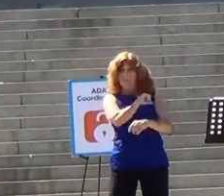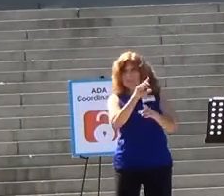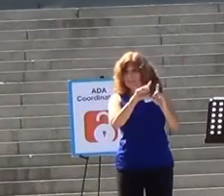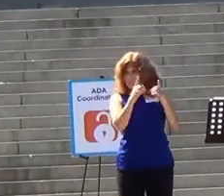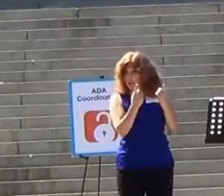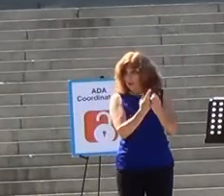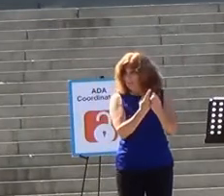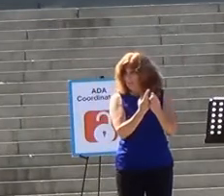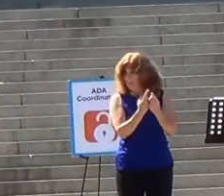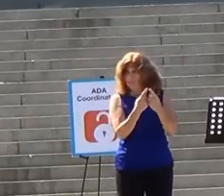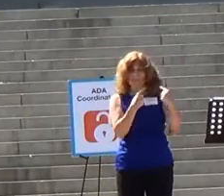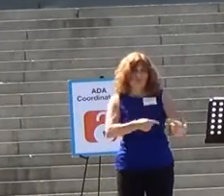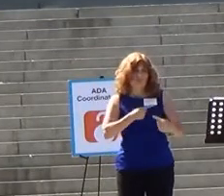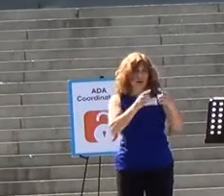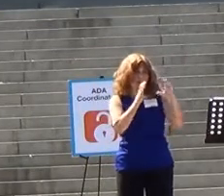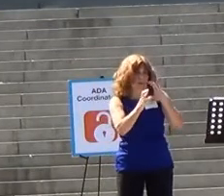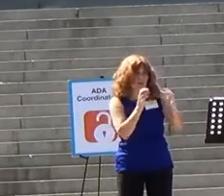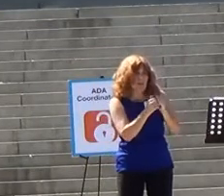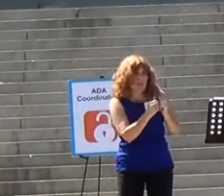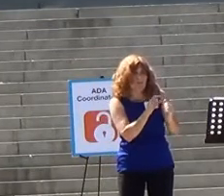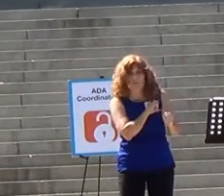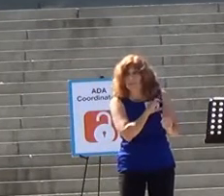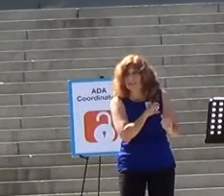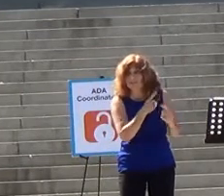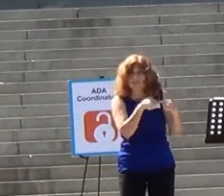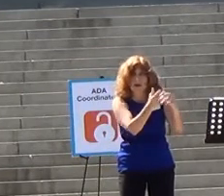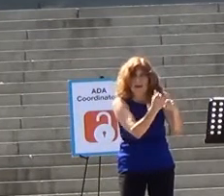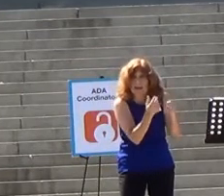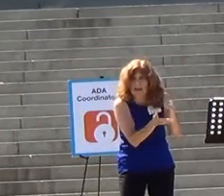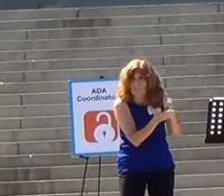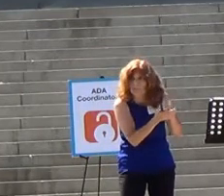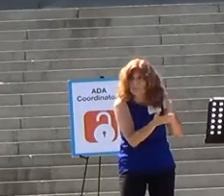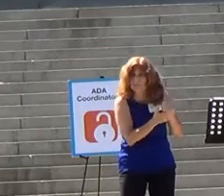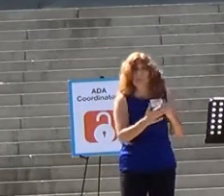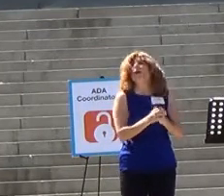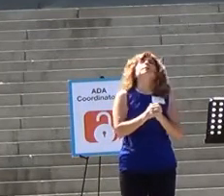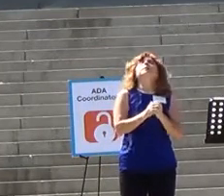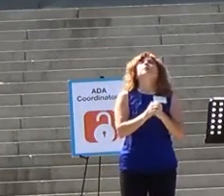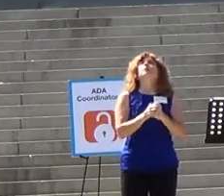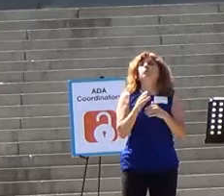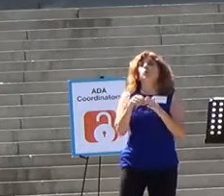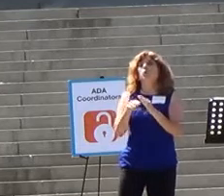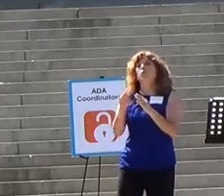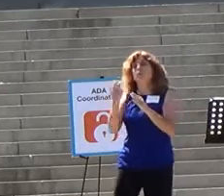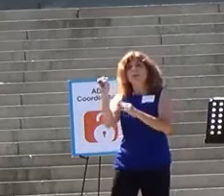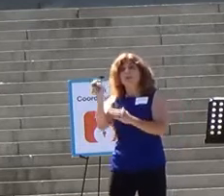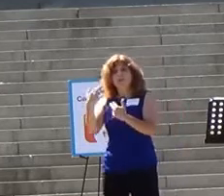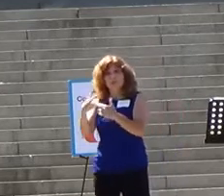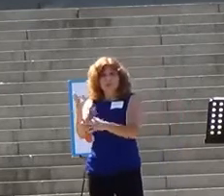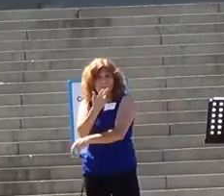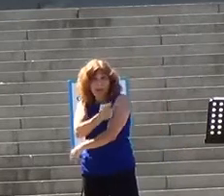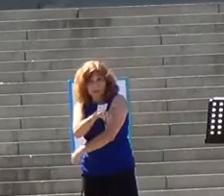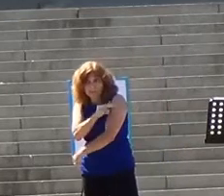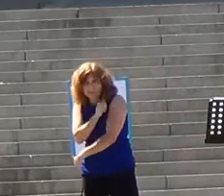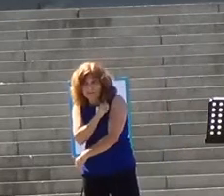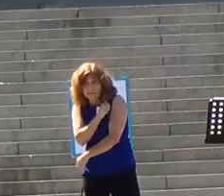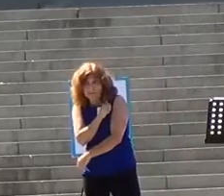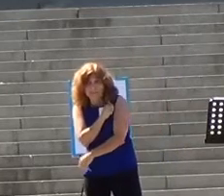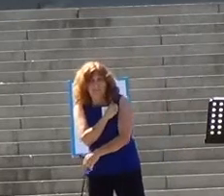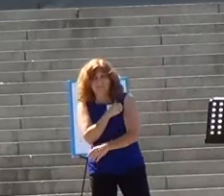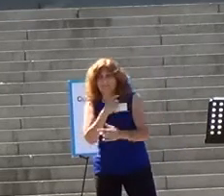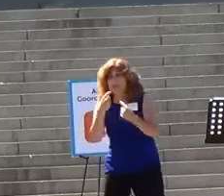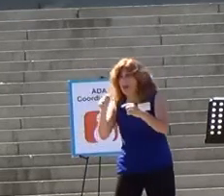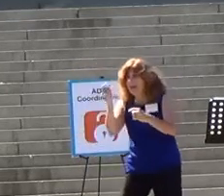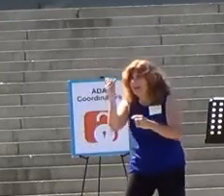have to fill out paperwork. We might go to the police department and we're trying to ask them for help, and we're struggling to